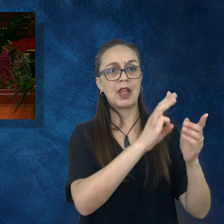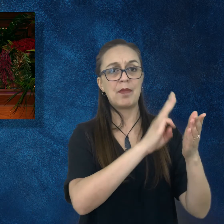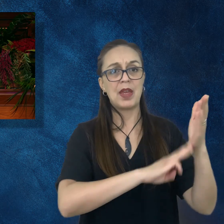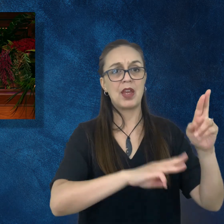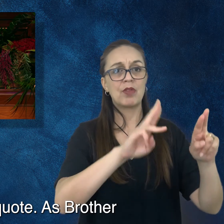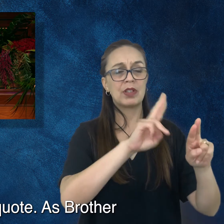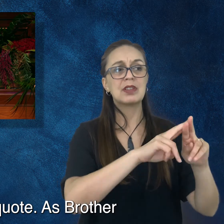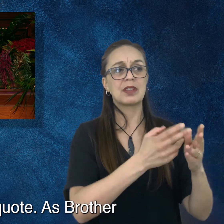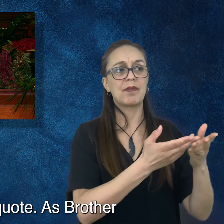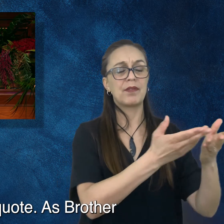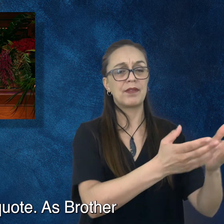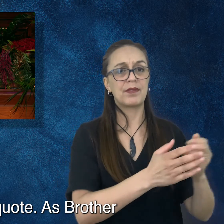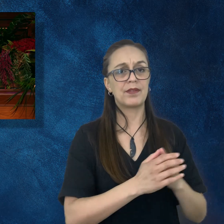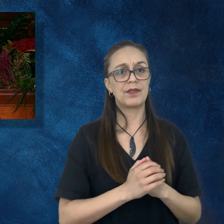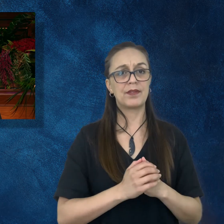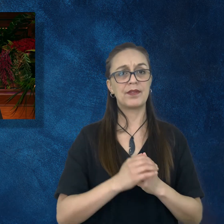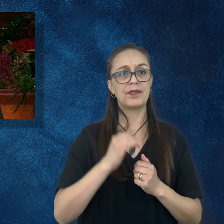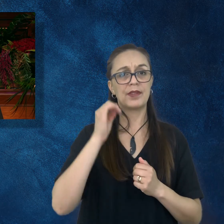parents."